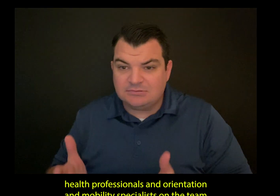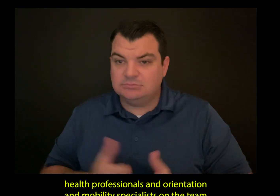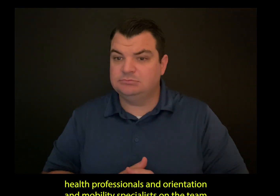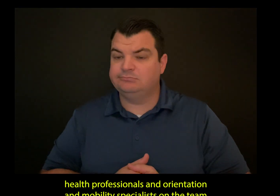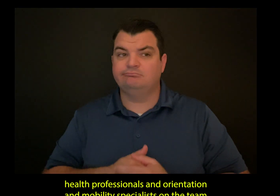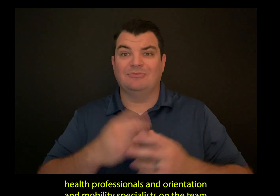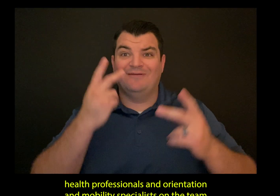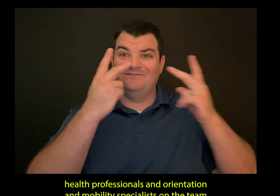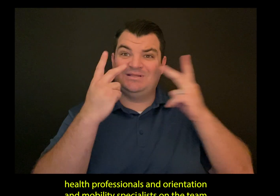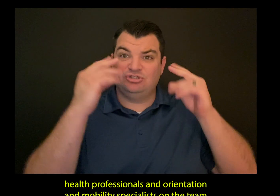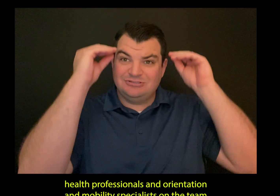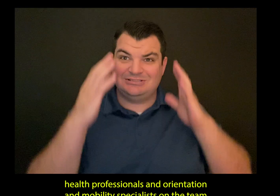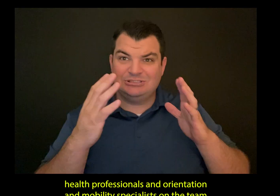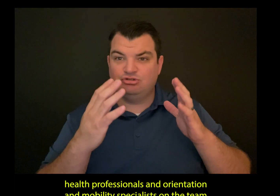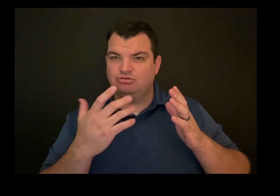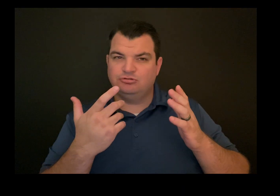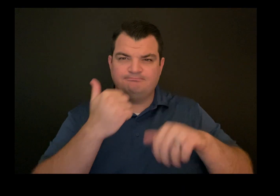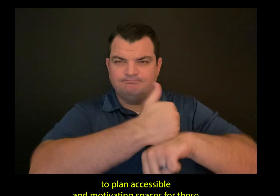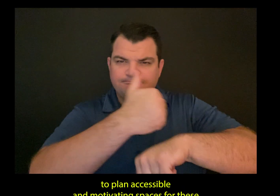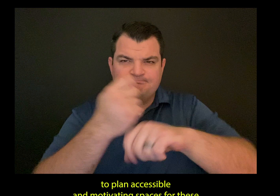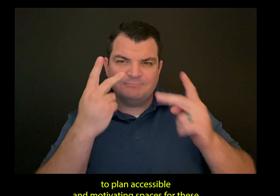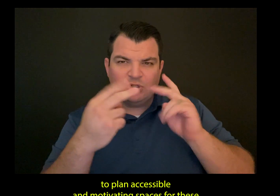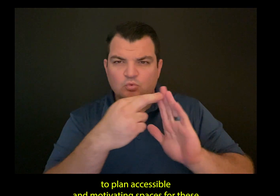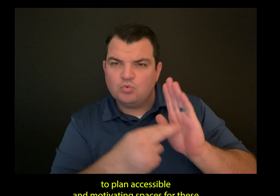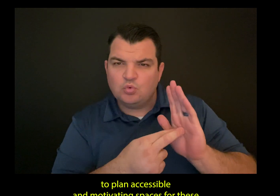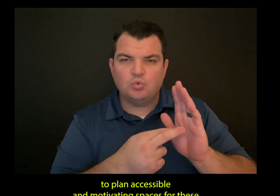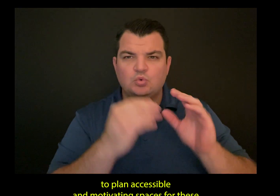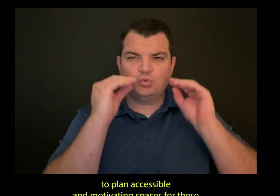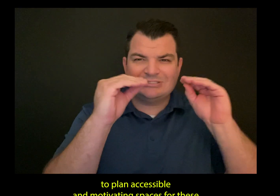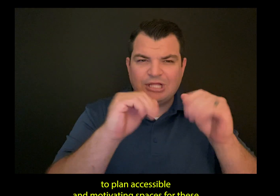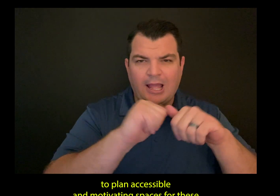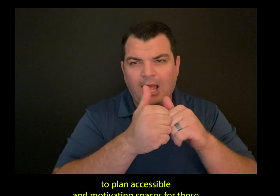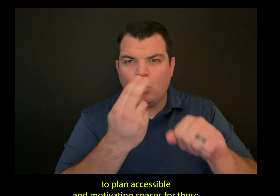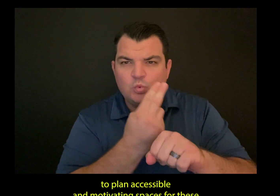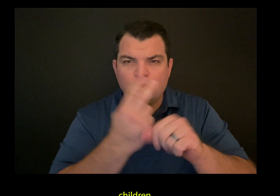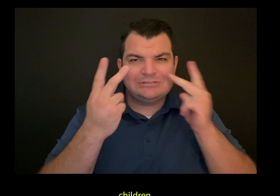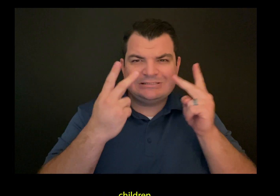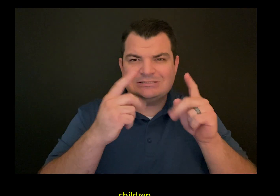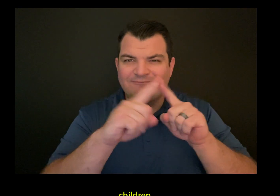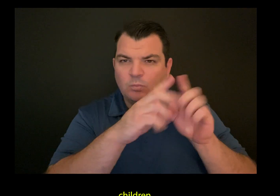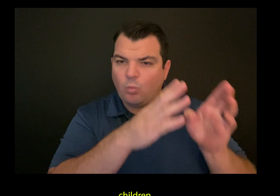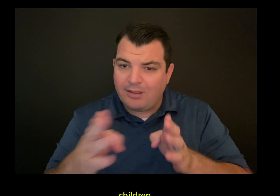orientation and mobility specialists on the team to plan accessible and motivating spaces for these children.